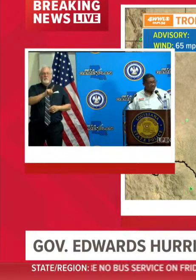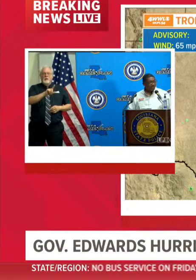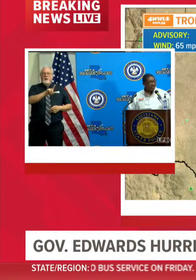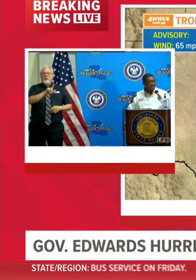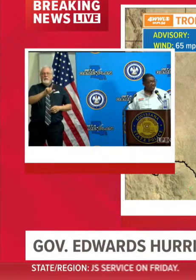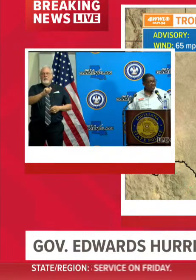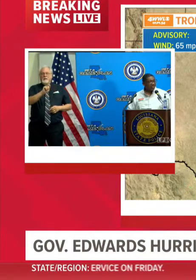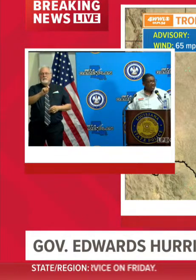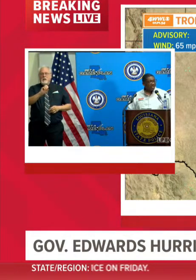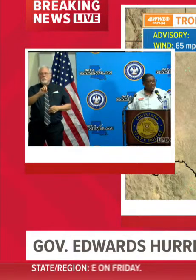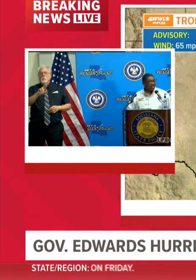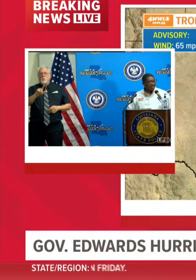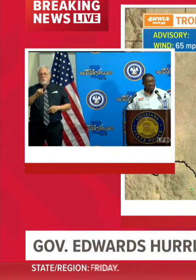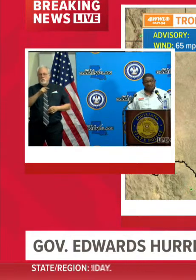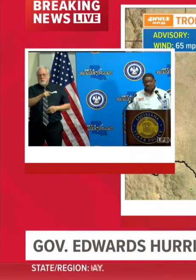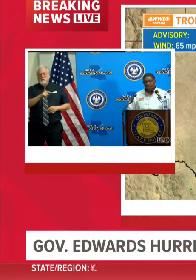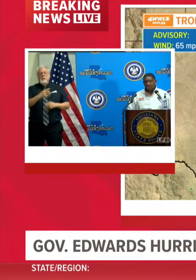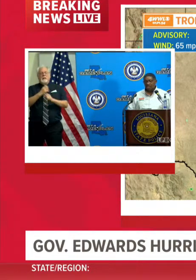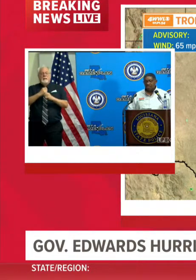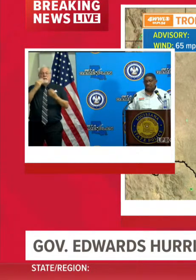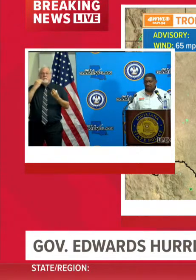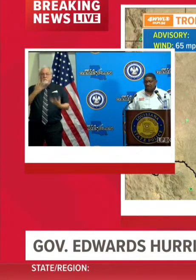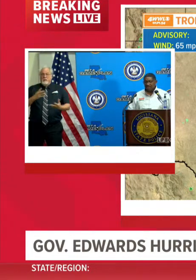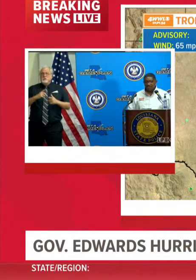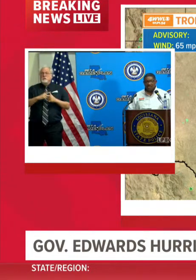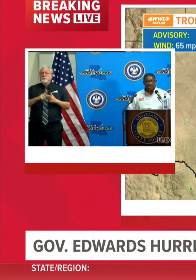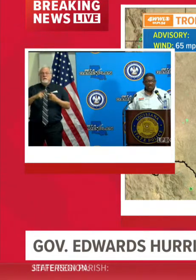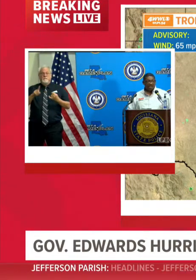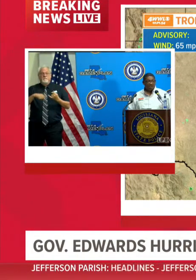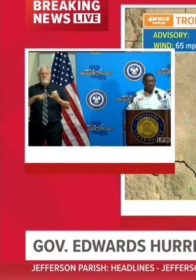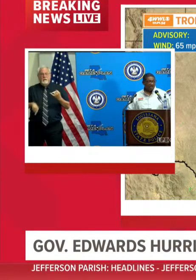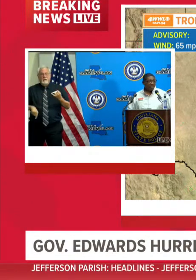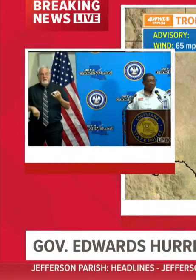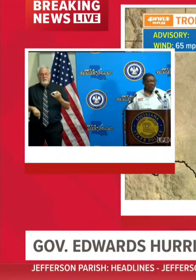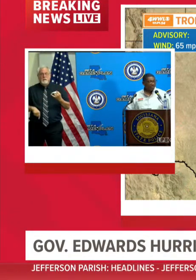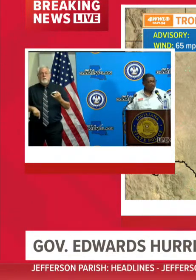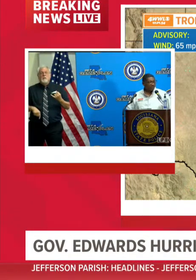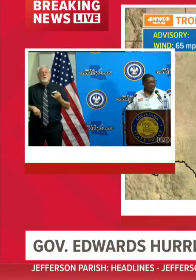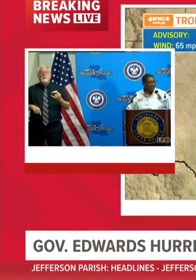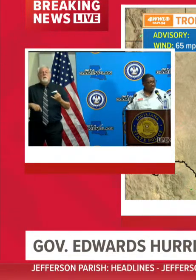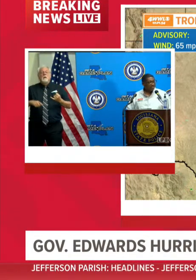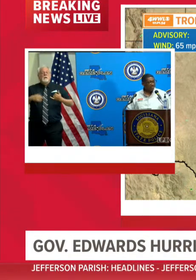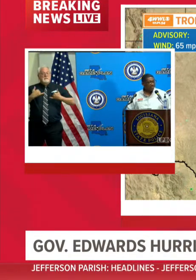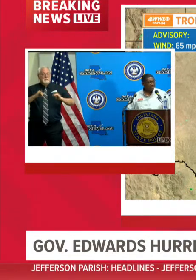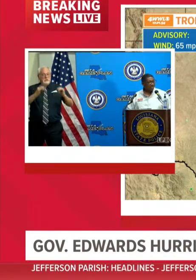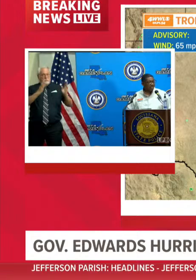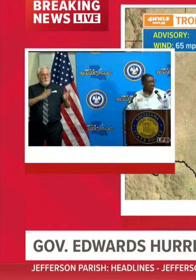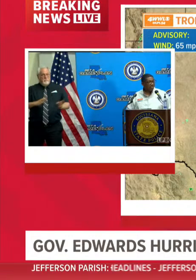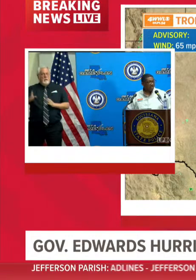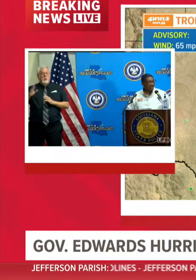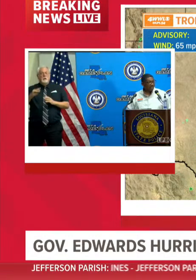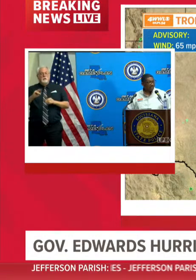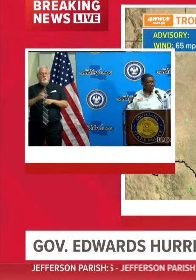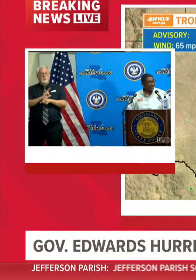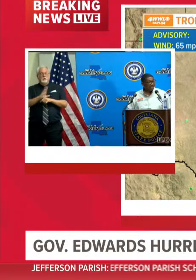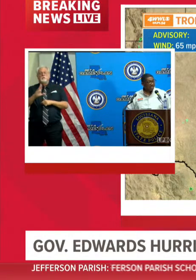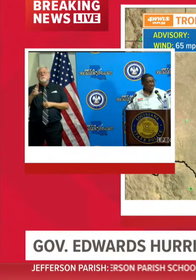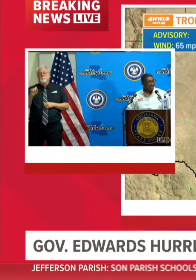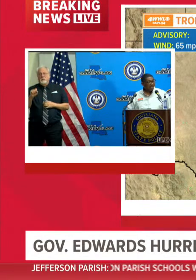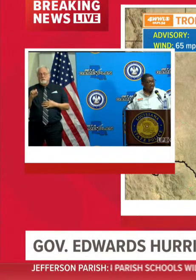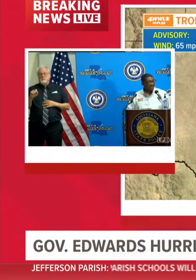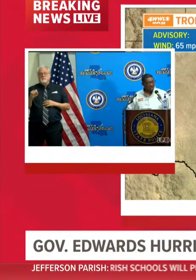511la.org is the best place to do and get that information. And then finally, we are, Governor, still prepared to use our